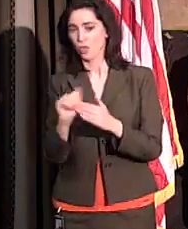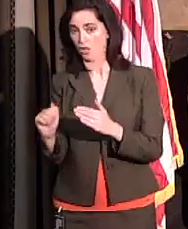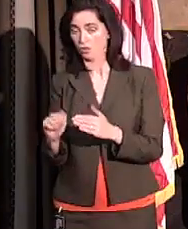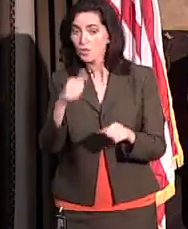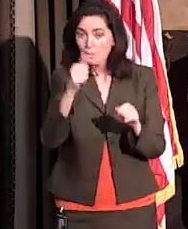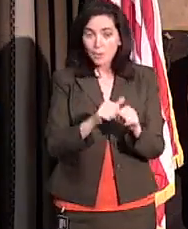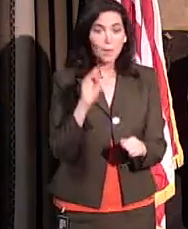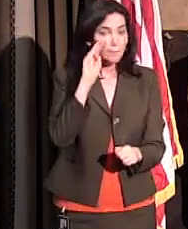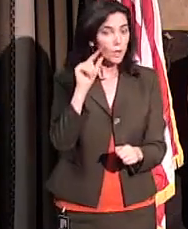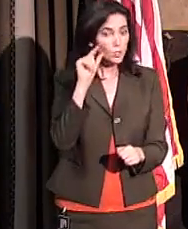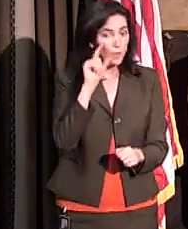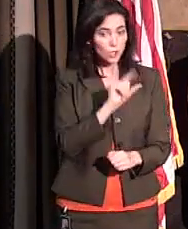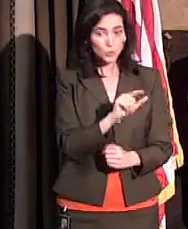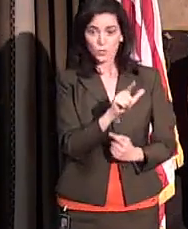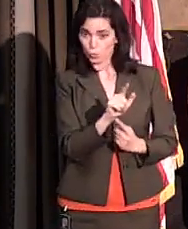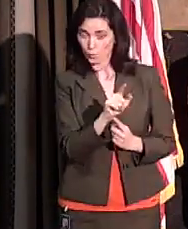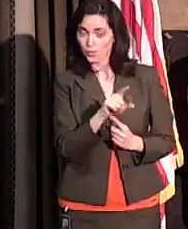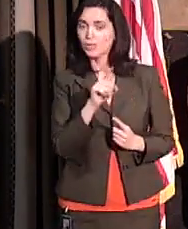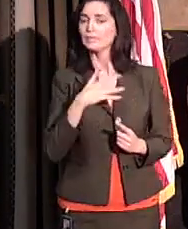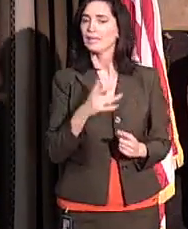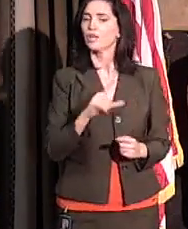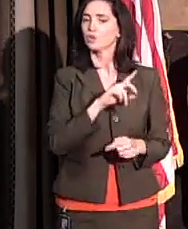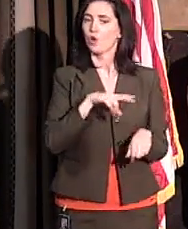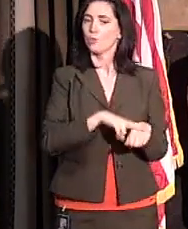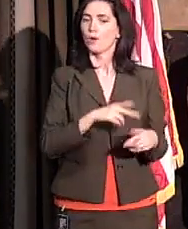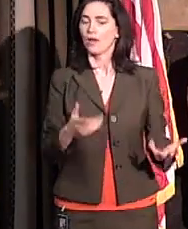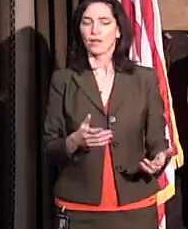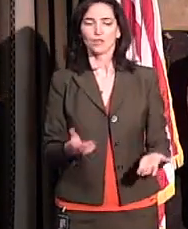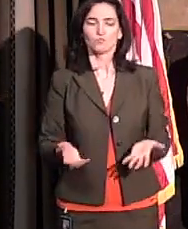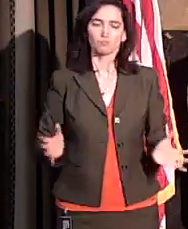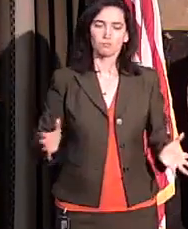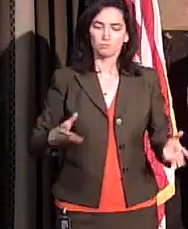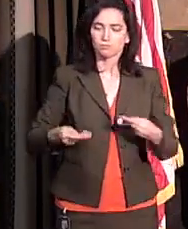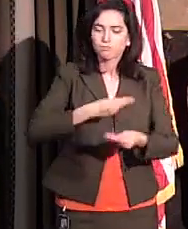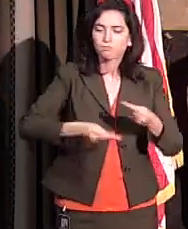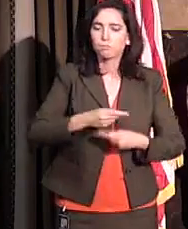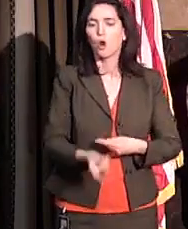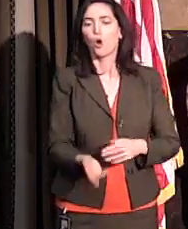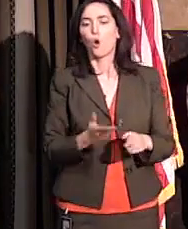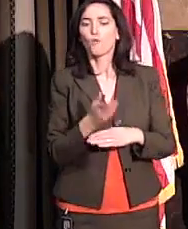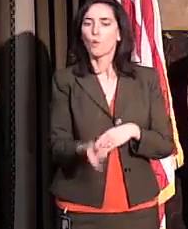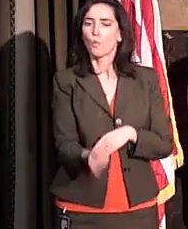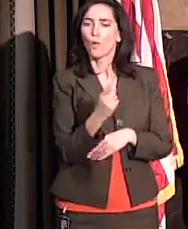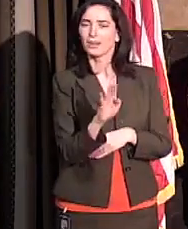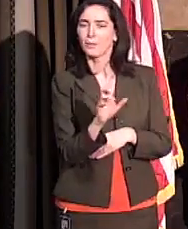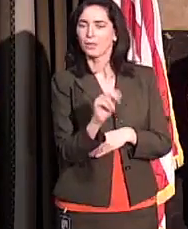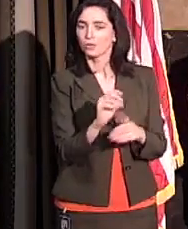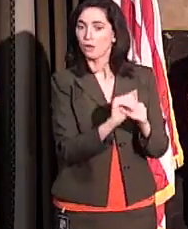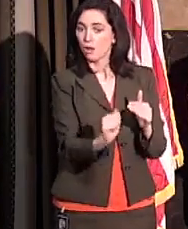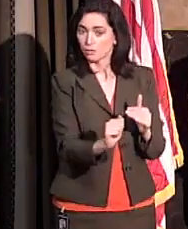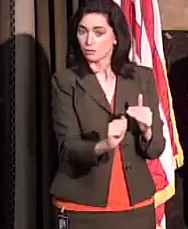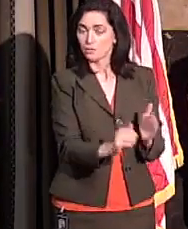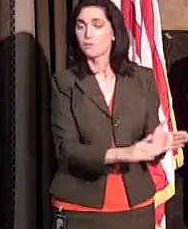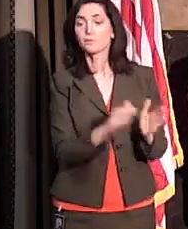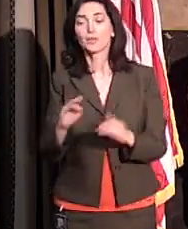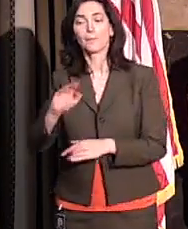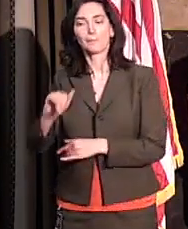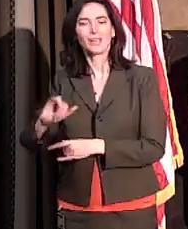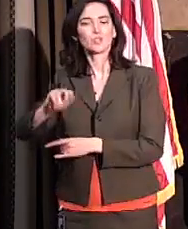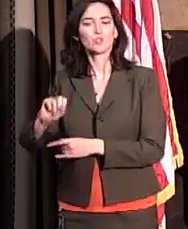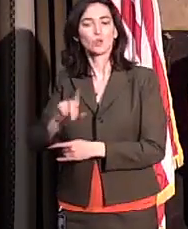alone would have generated more than $1 billion in economic impact. In May and June of 2020, we lost